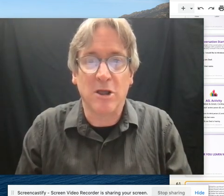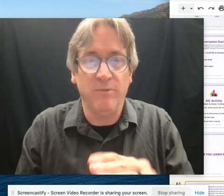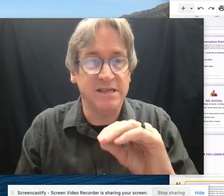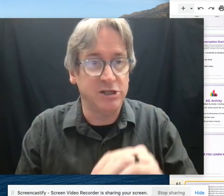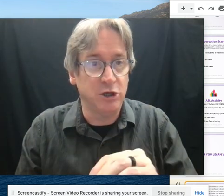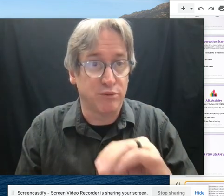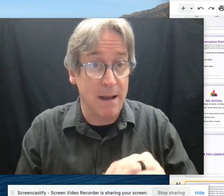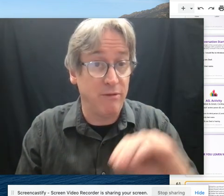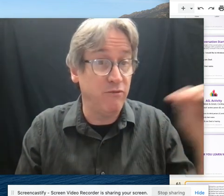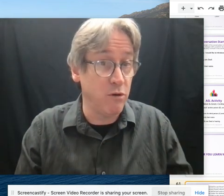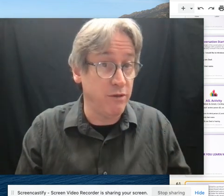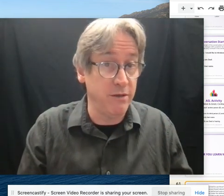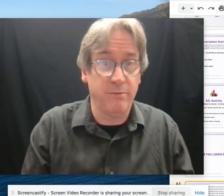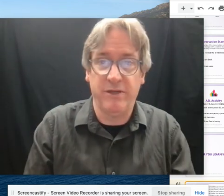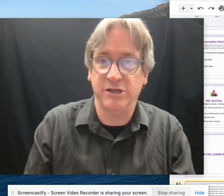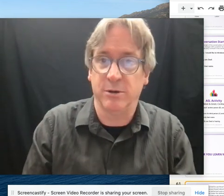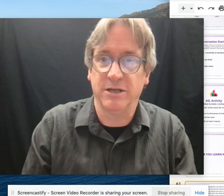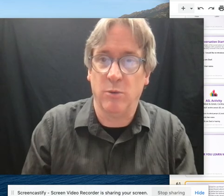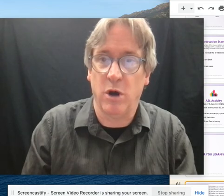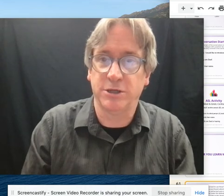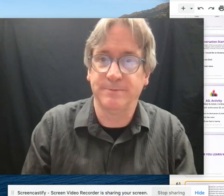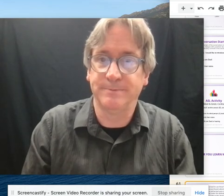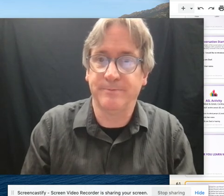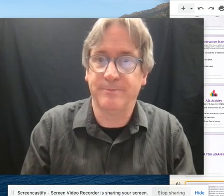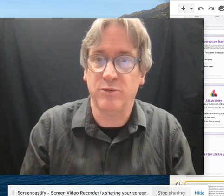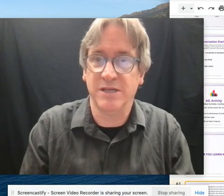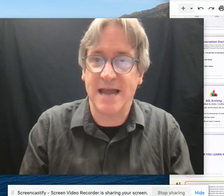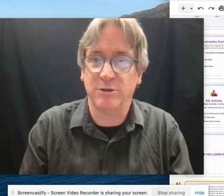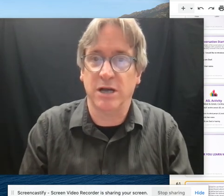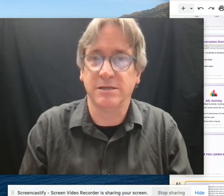hopefully this is a good prep for the things you're about to watch through the snapshots.